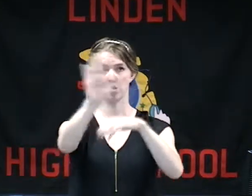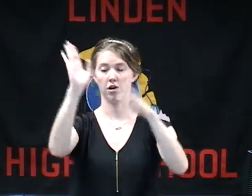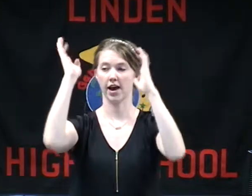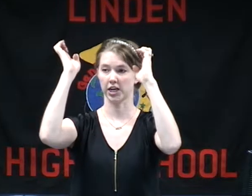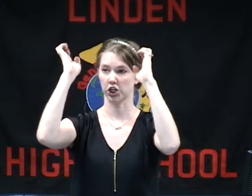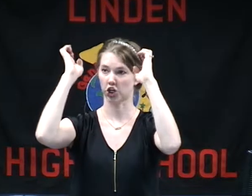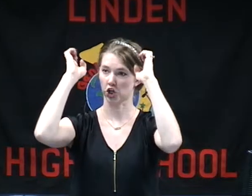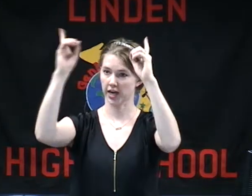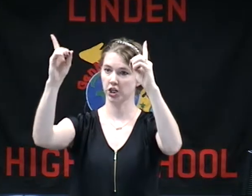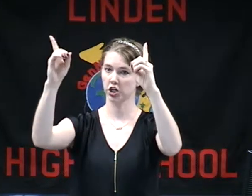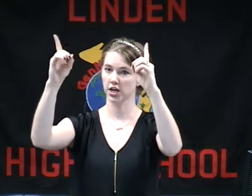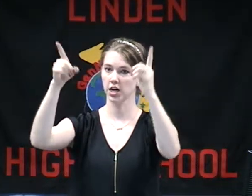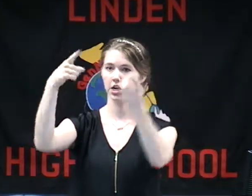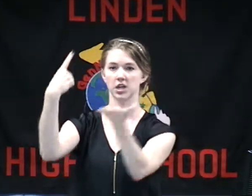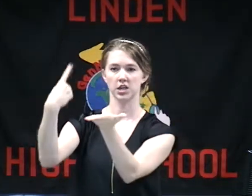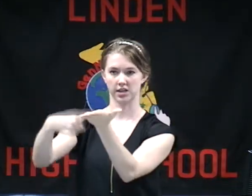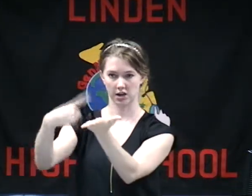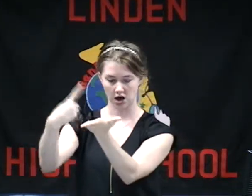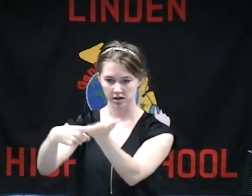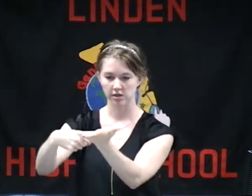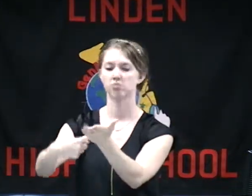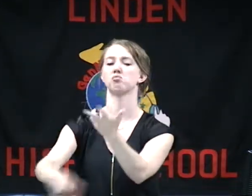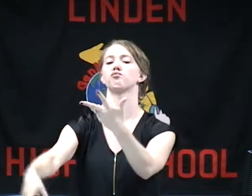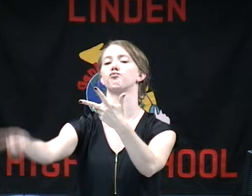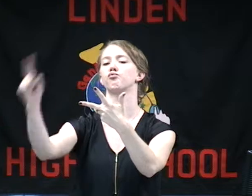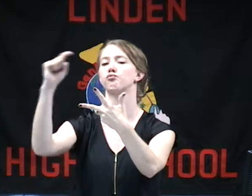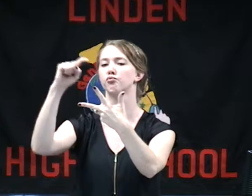Your education, discuss.